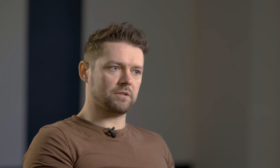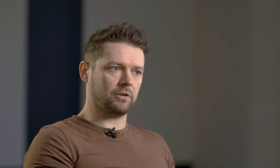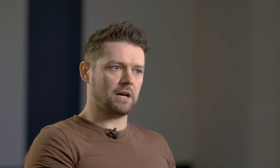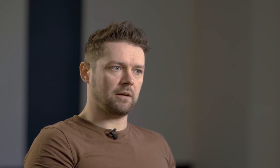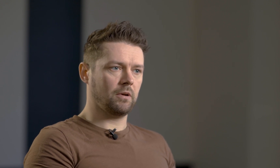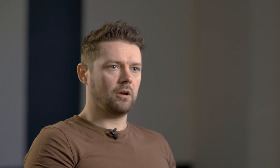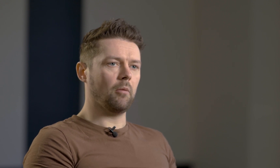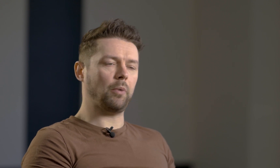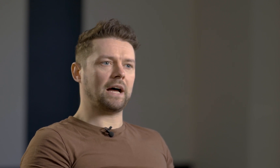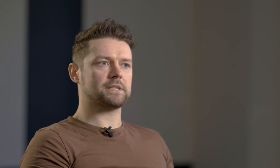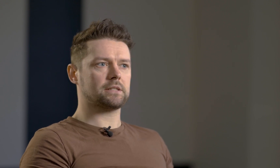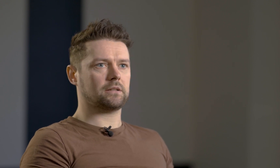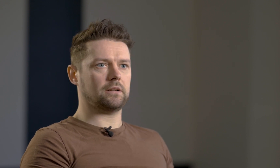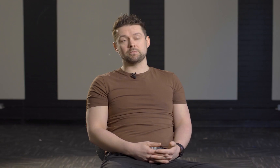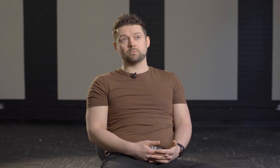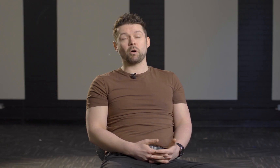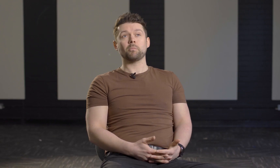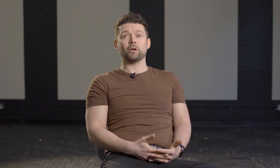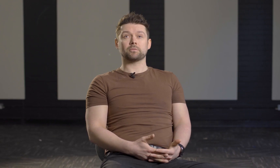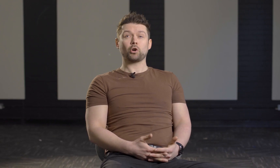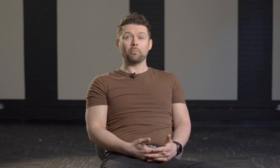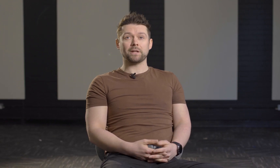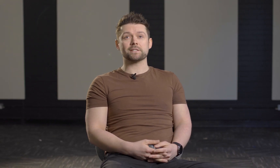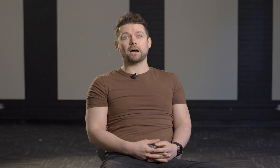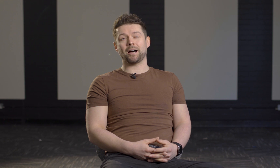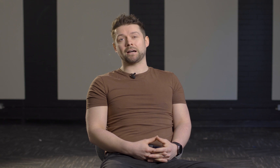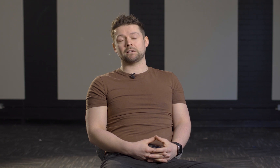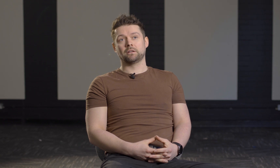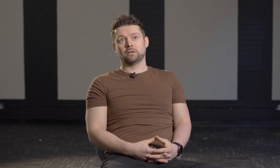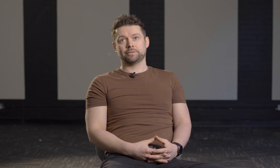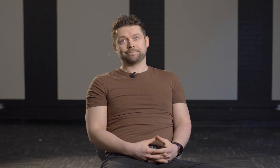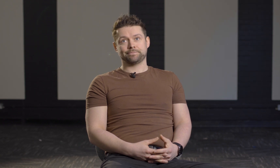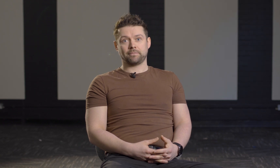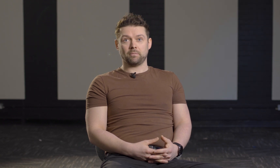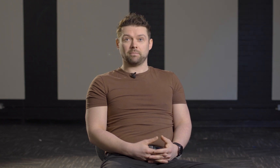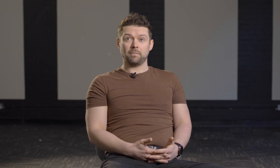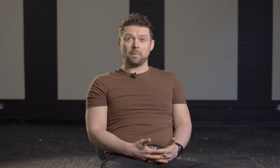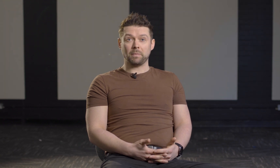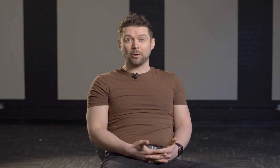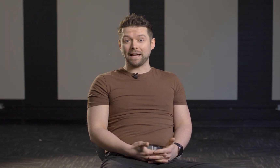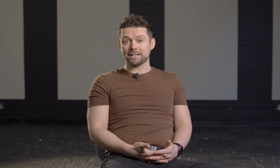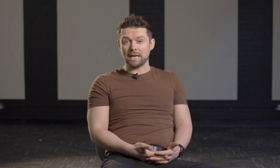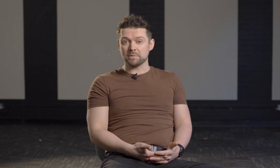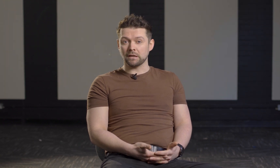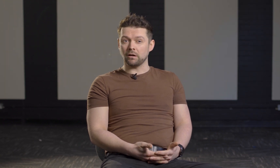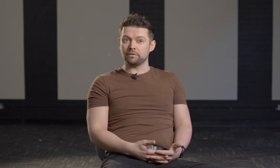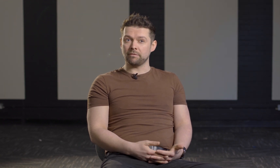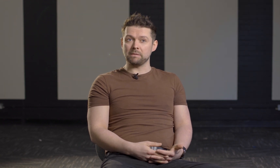full time, but as more and more companies are becoming accepting of deaf people